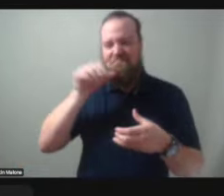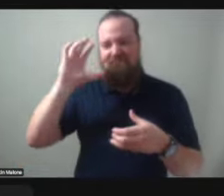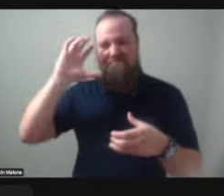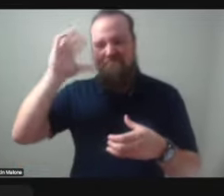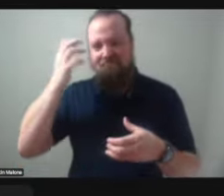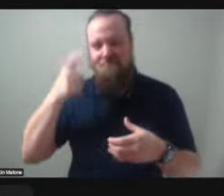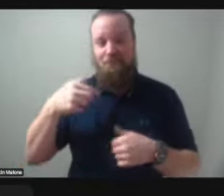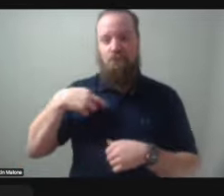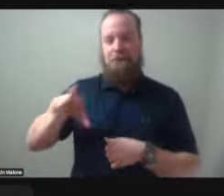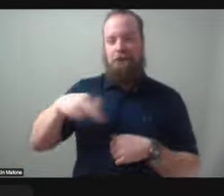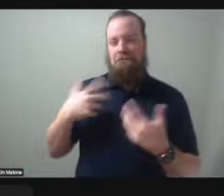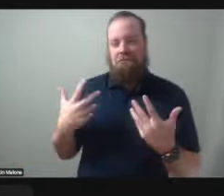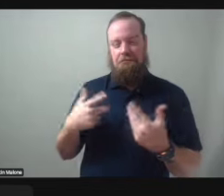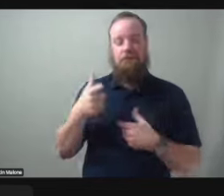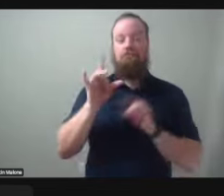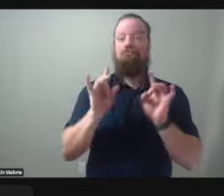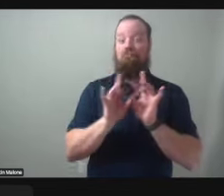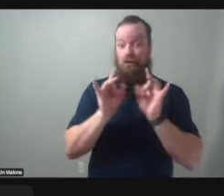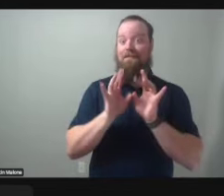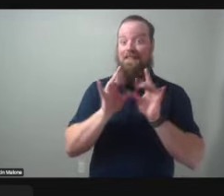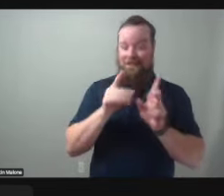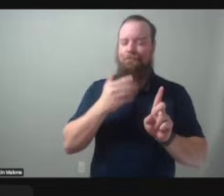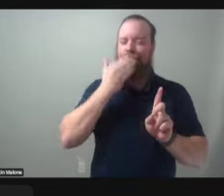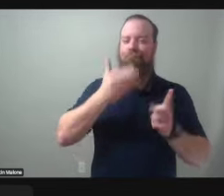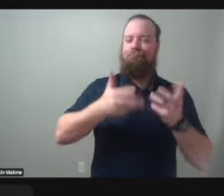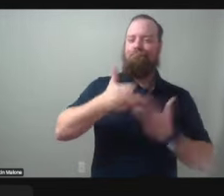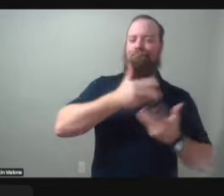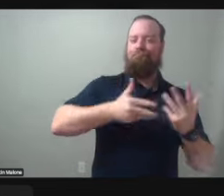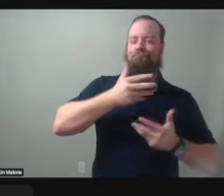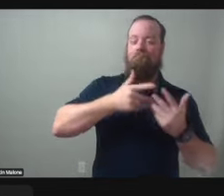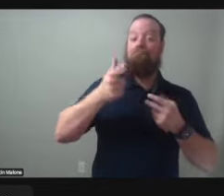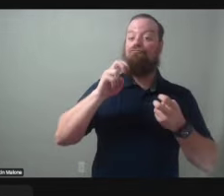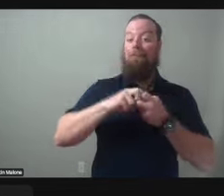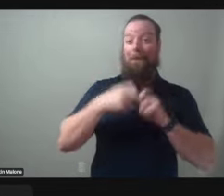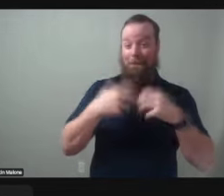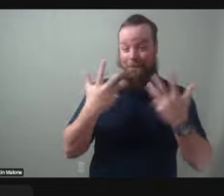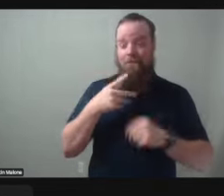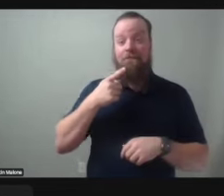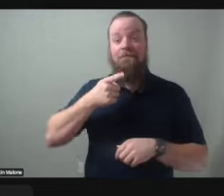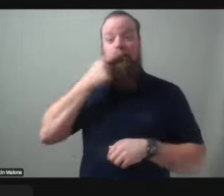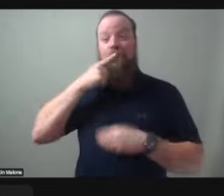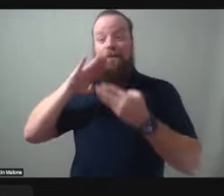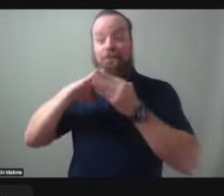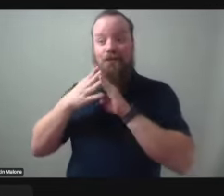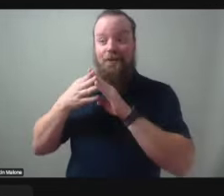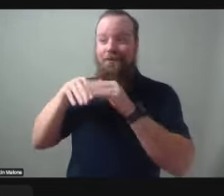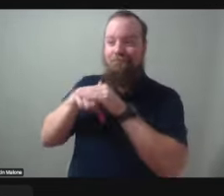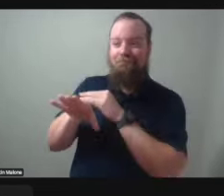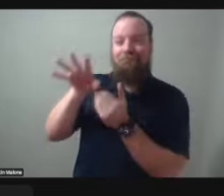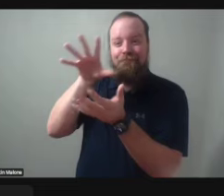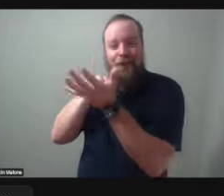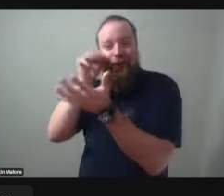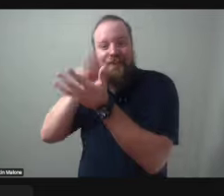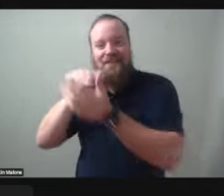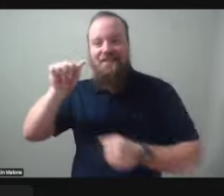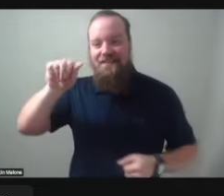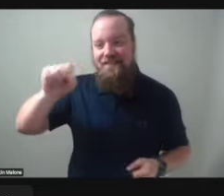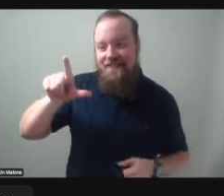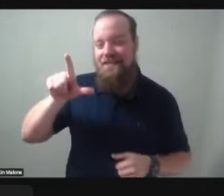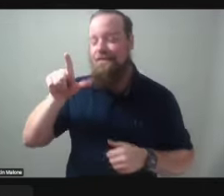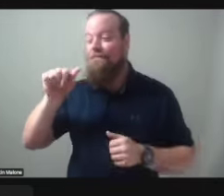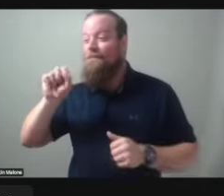church gatherings, I'm not a big fan of, but I will attend many of the coffee champs.